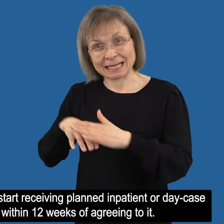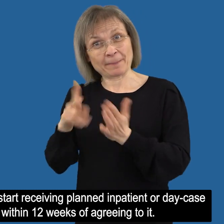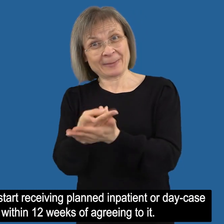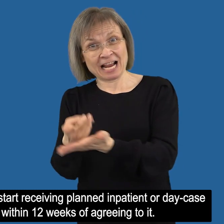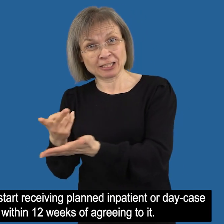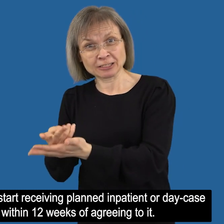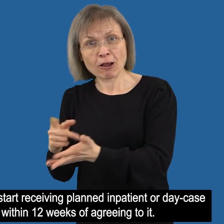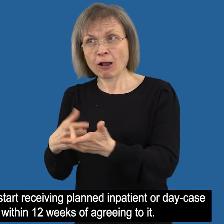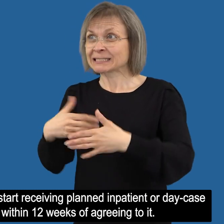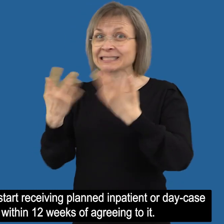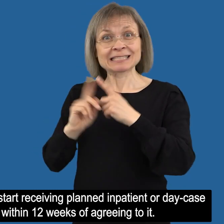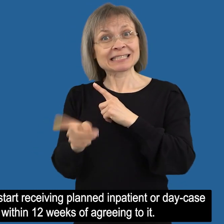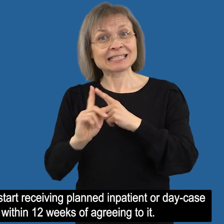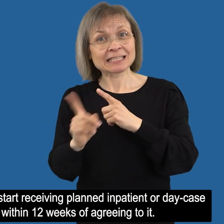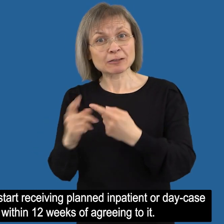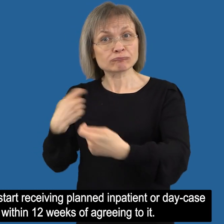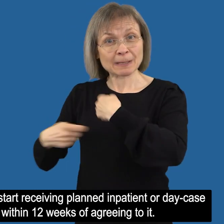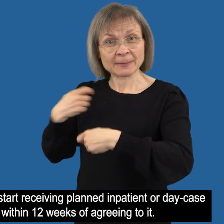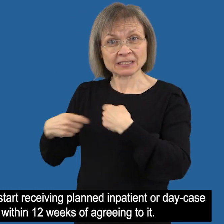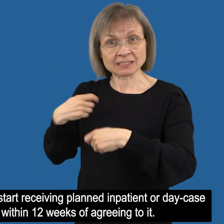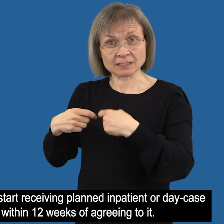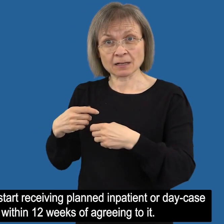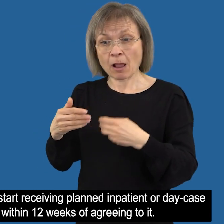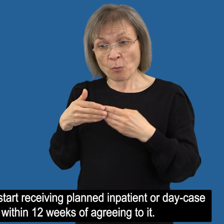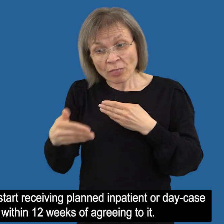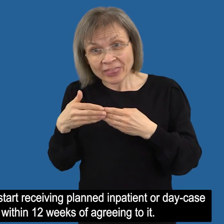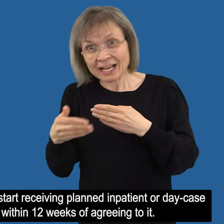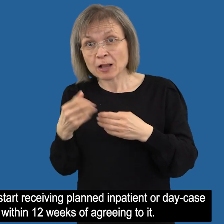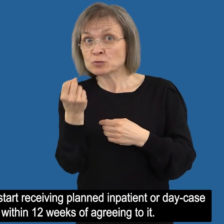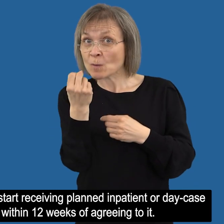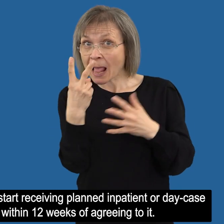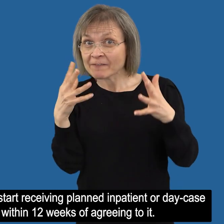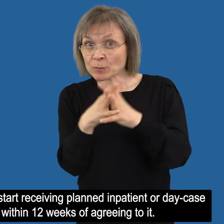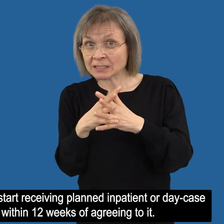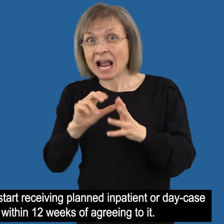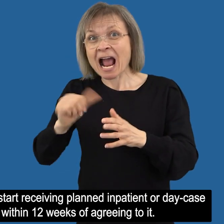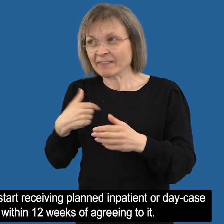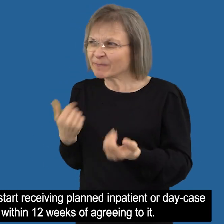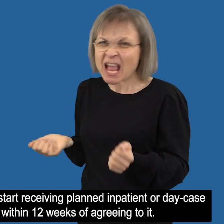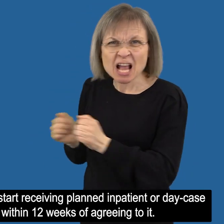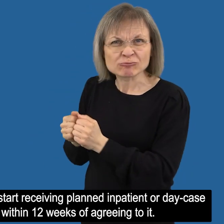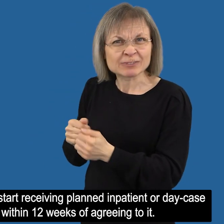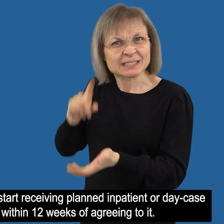I have the right to start receiving planned inpatient or day case treatment within 12 weeks of agreeing to it.